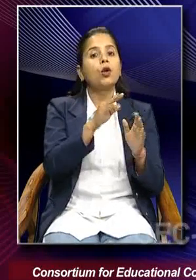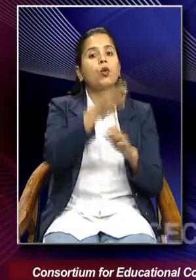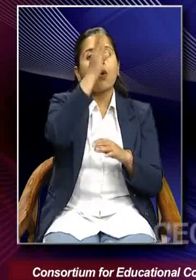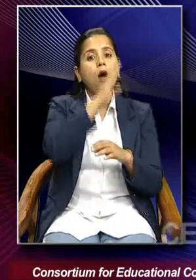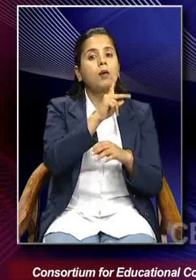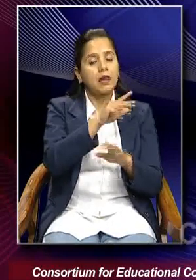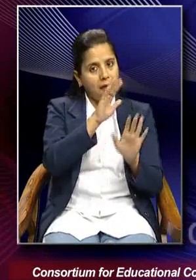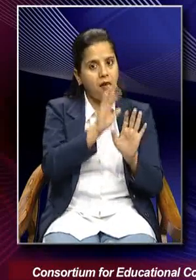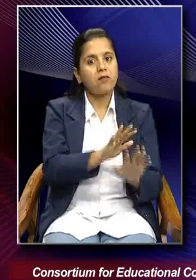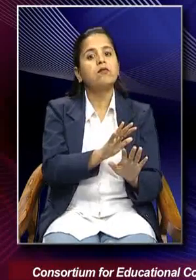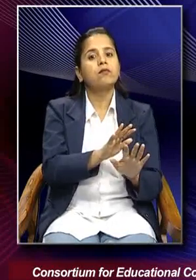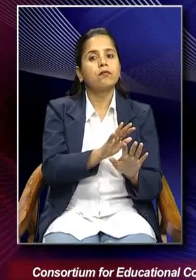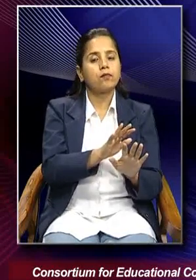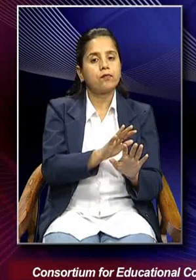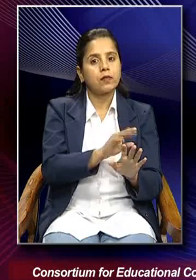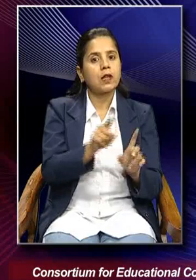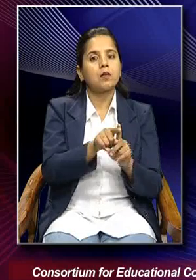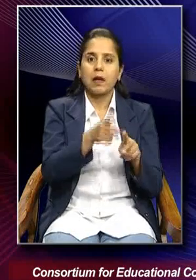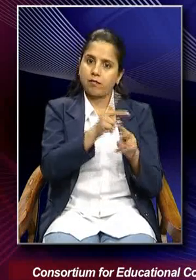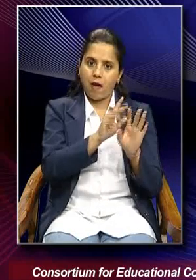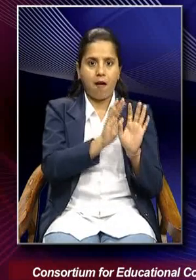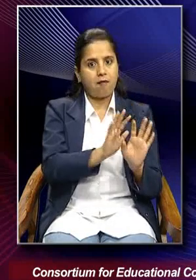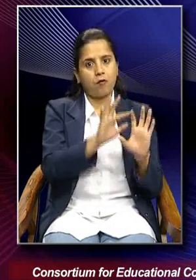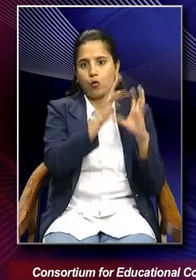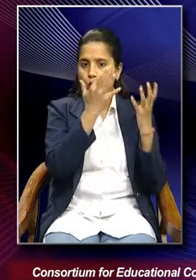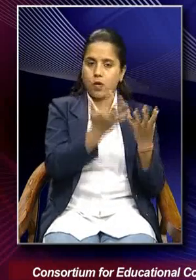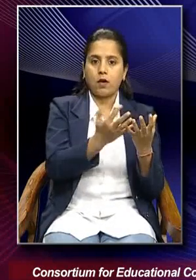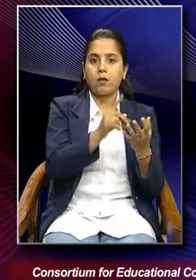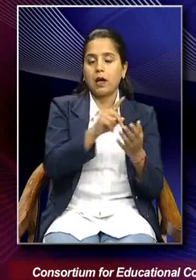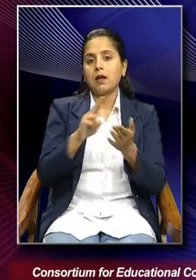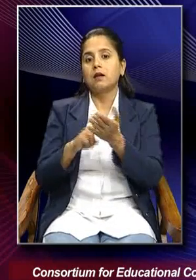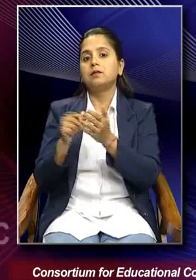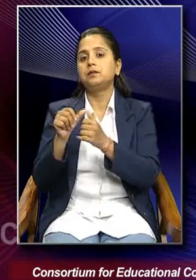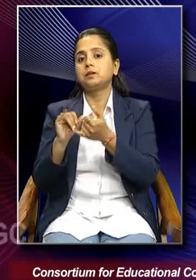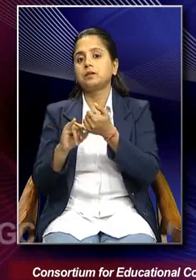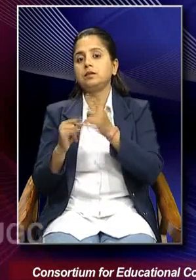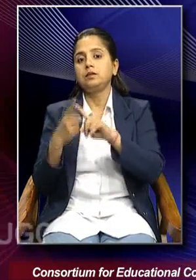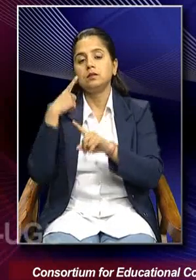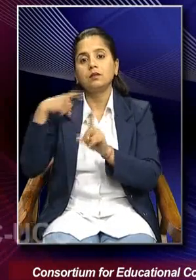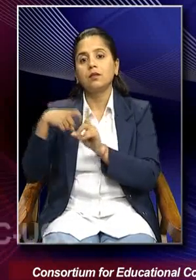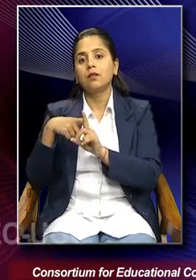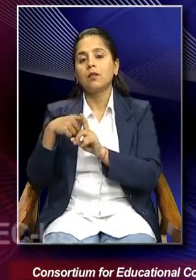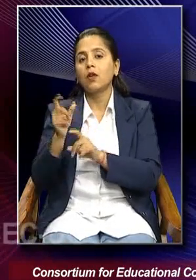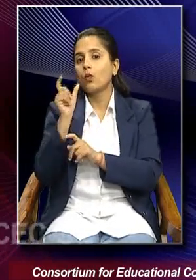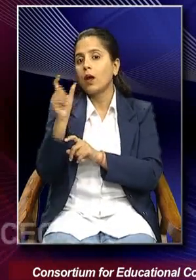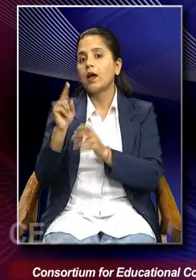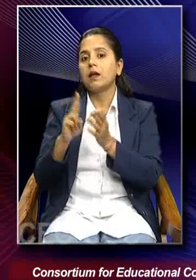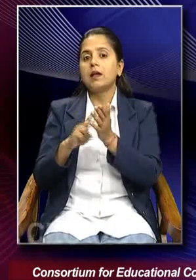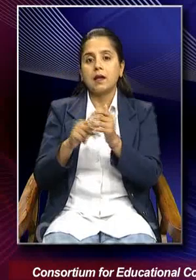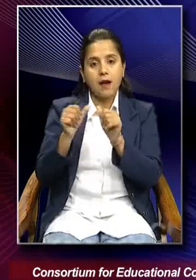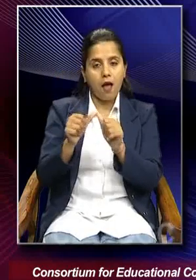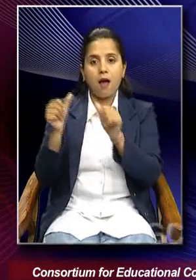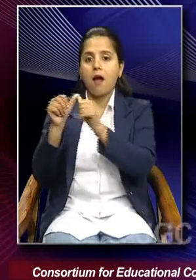mean asti, that it is existing, and Nastik would be coming from the word na